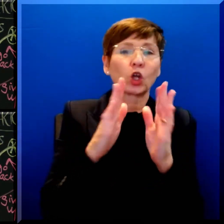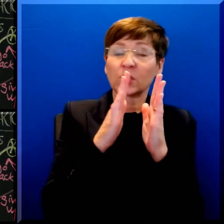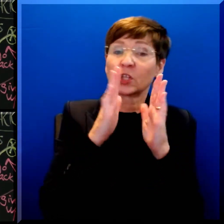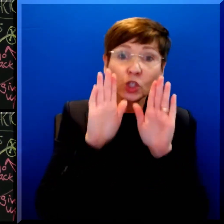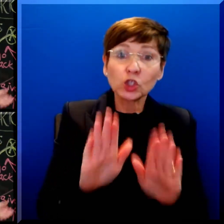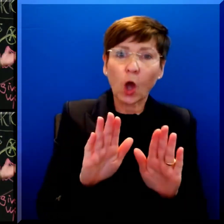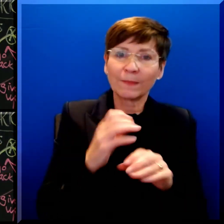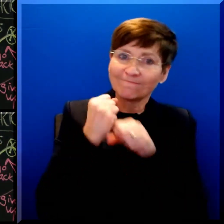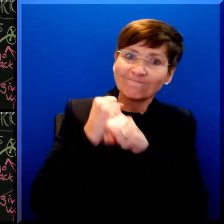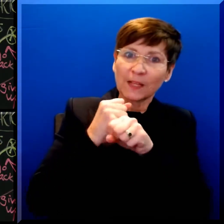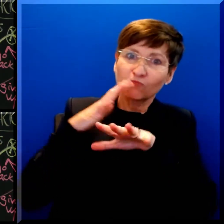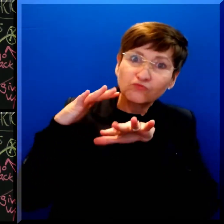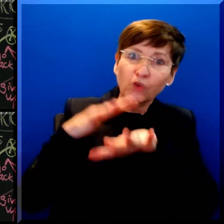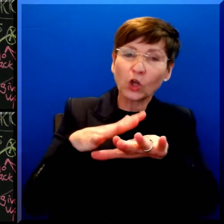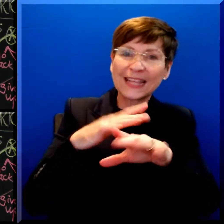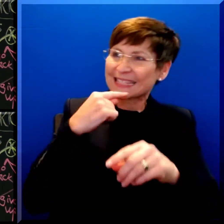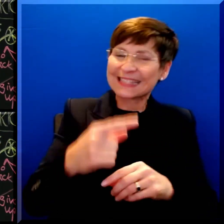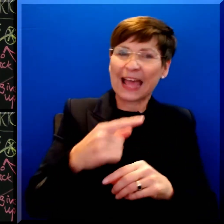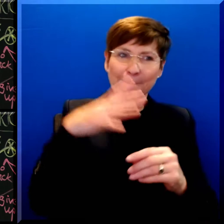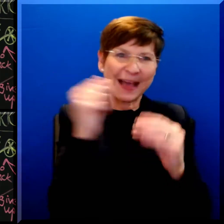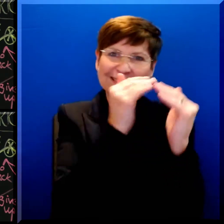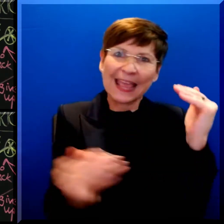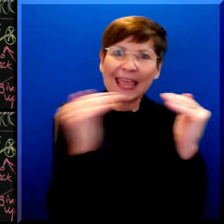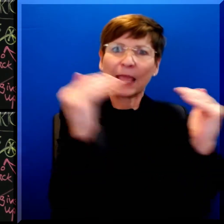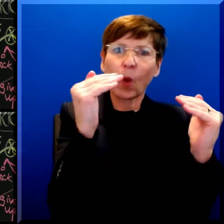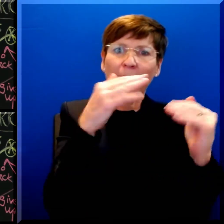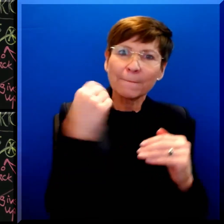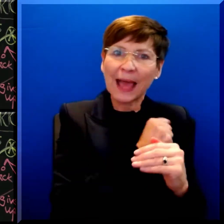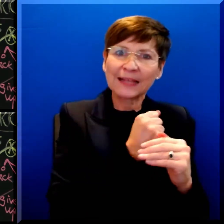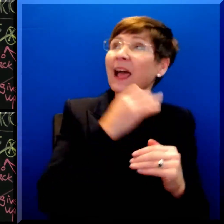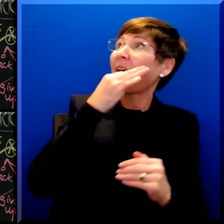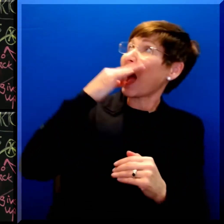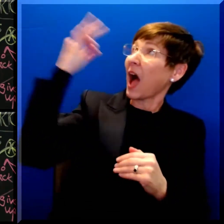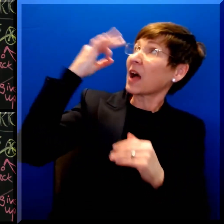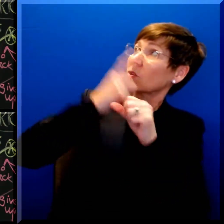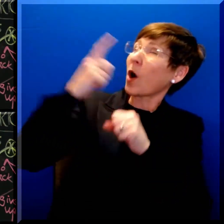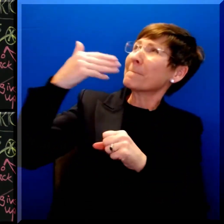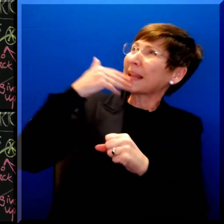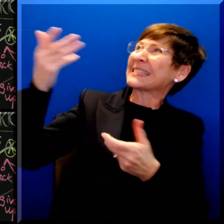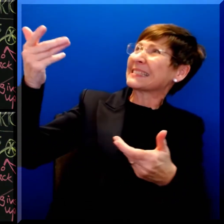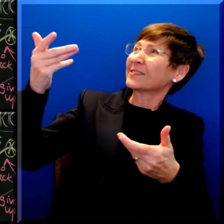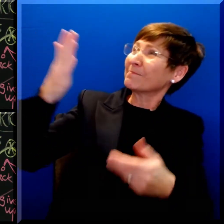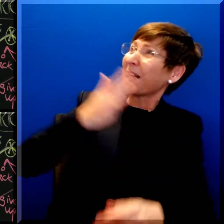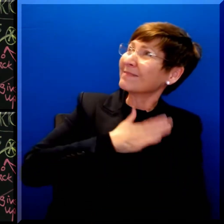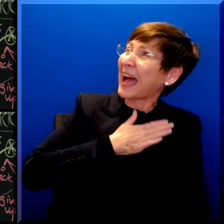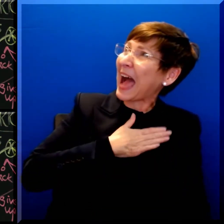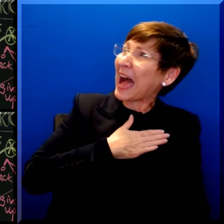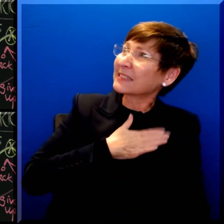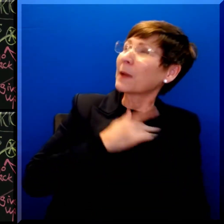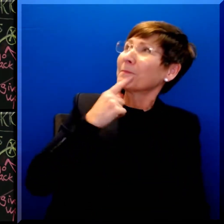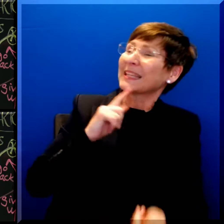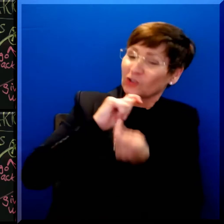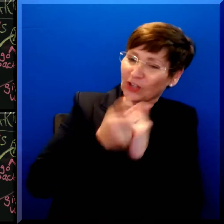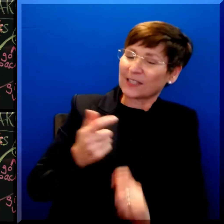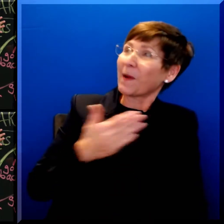stop protesting. Don't stop peacemaking. Don't stop asking God, give me a new perspective. Change my heart, because that's how